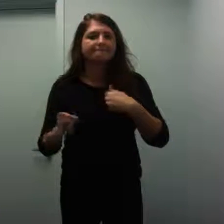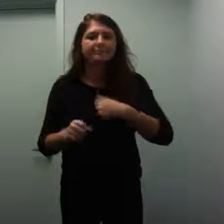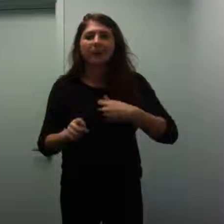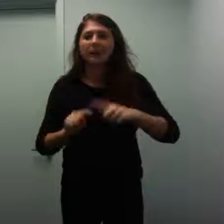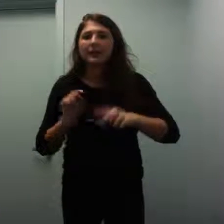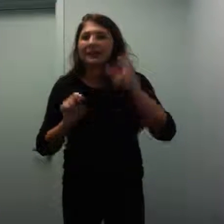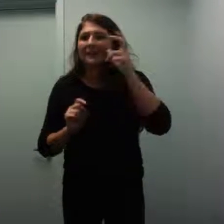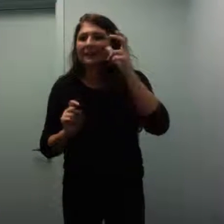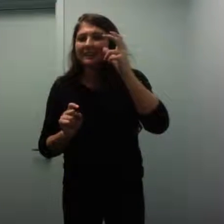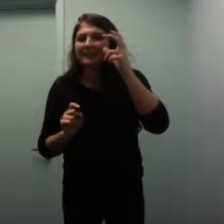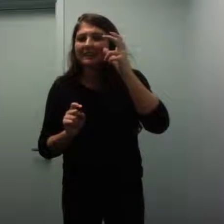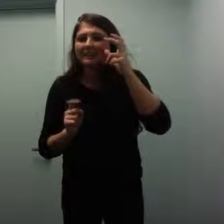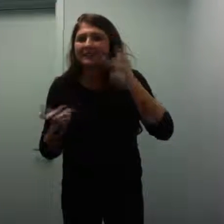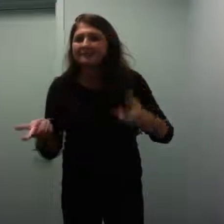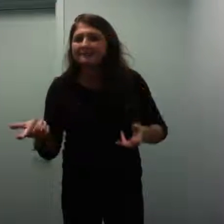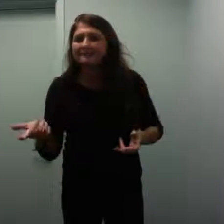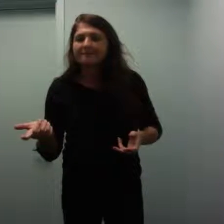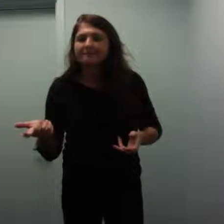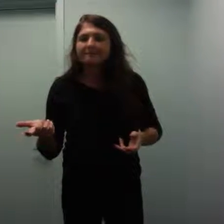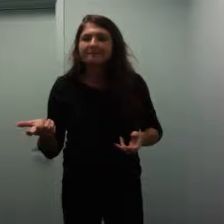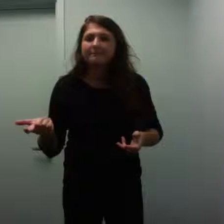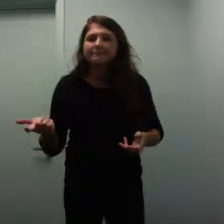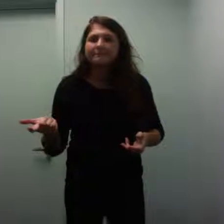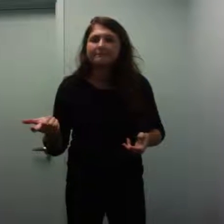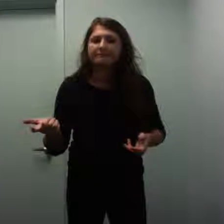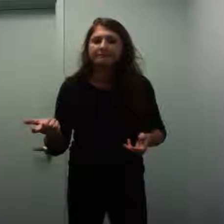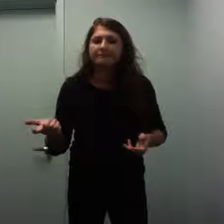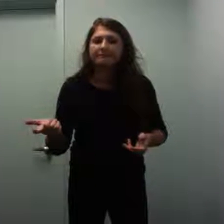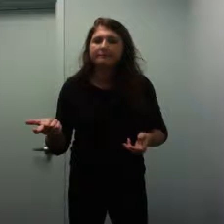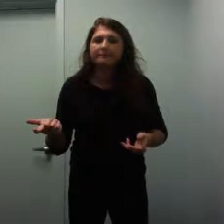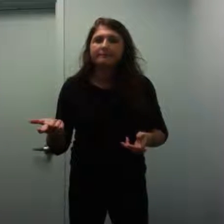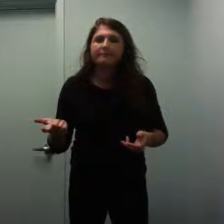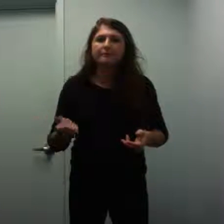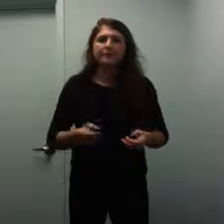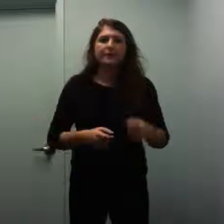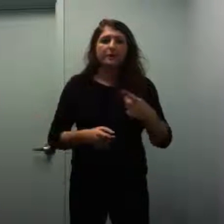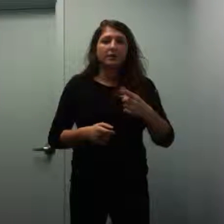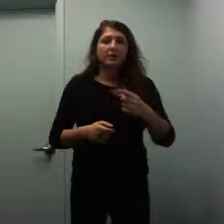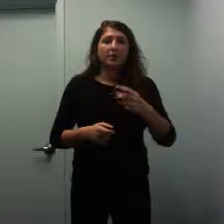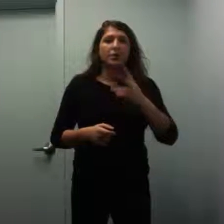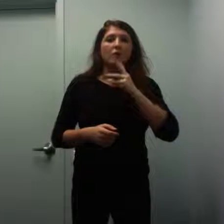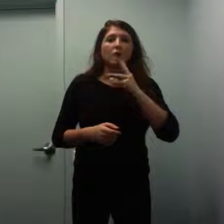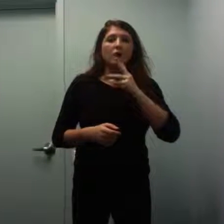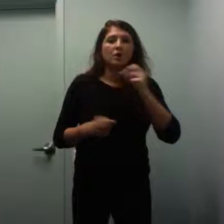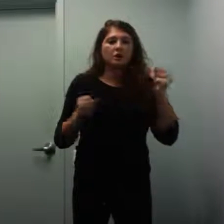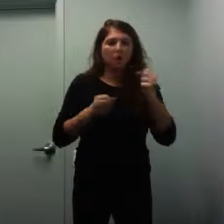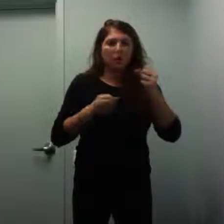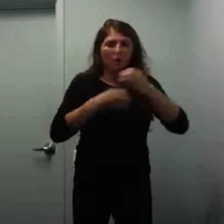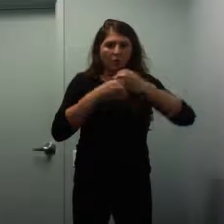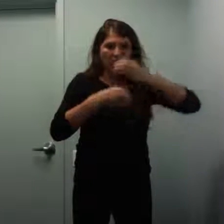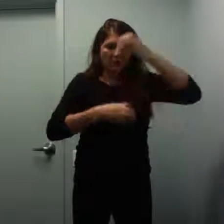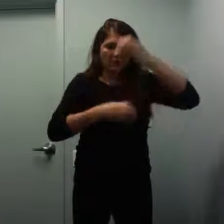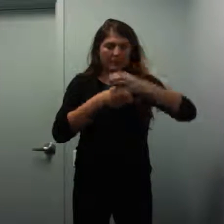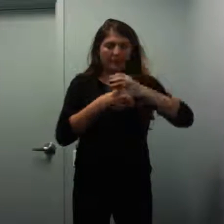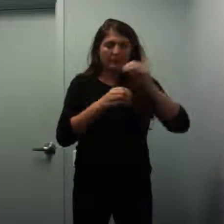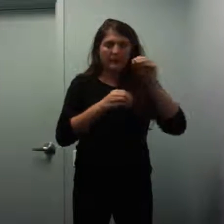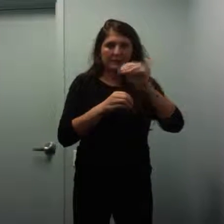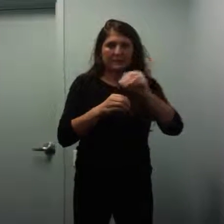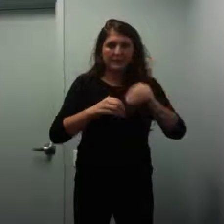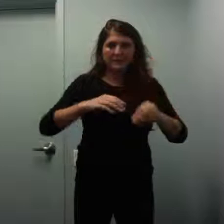A picture from the book. Exactly. You take a cold glass of water, take it out, set it on